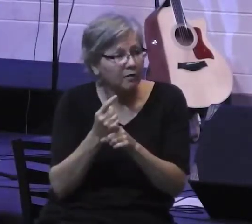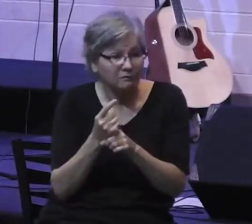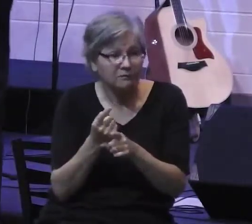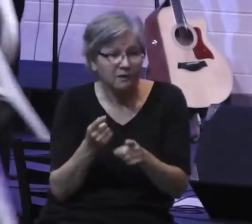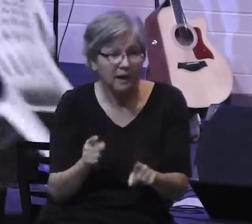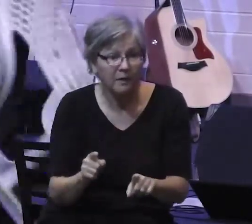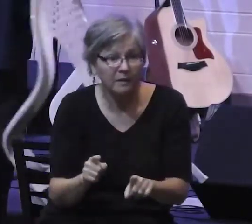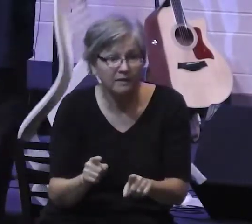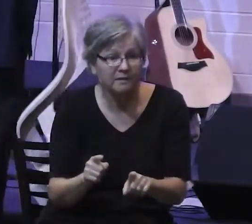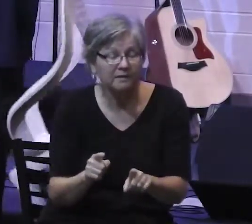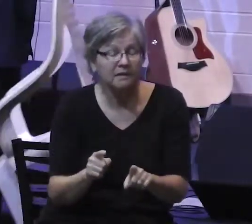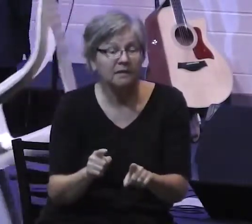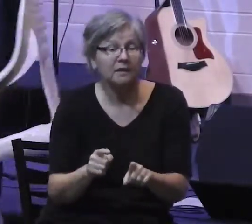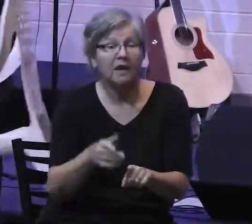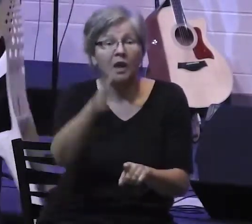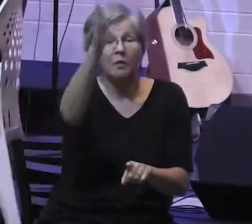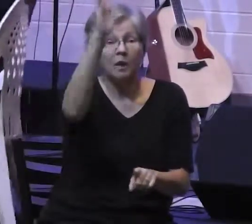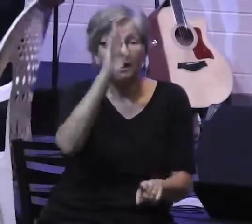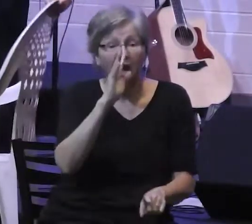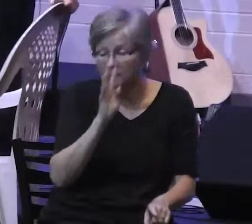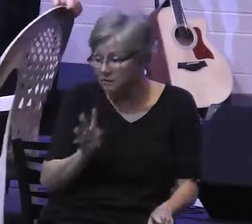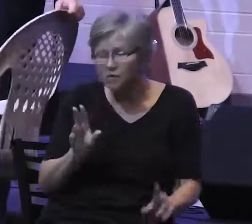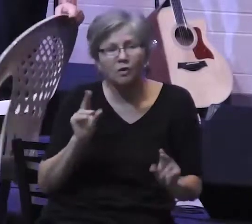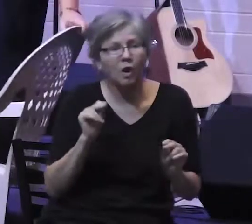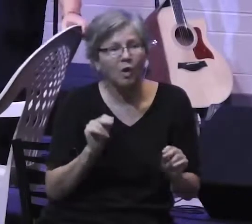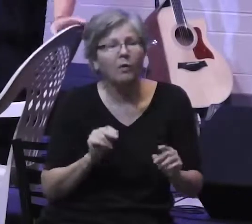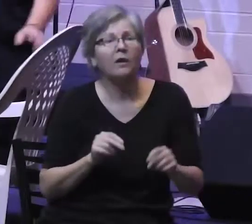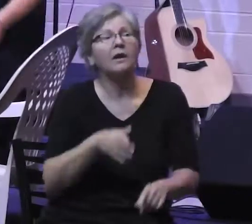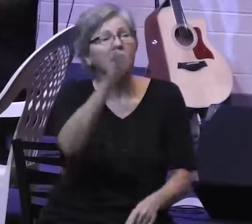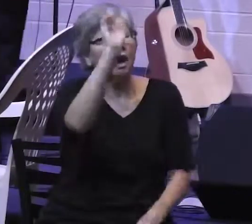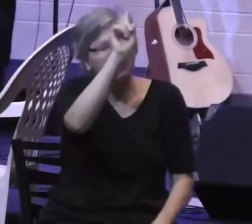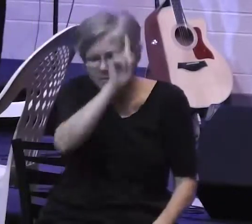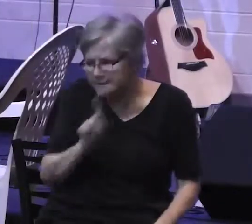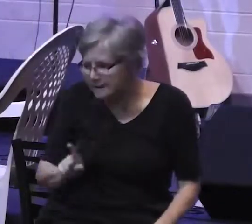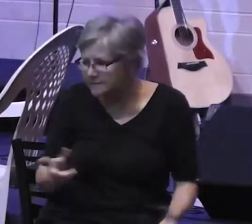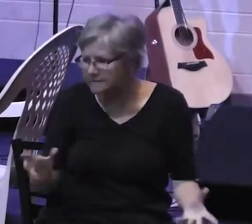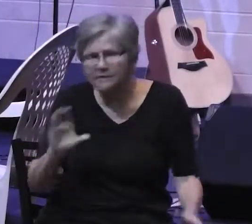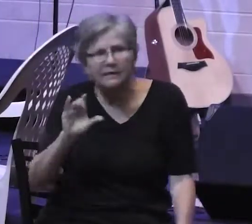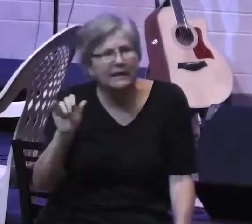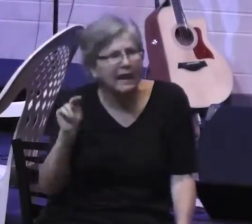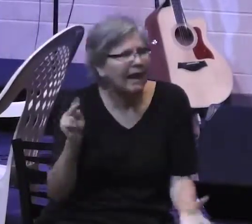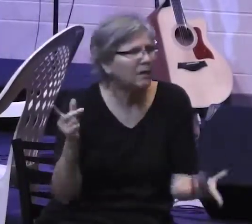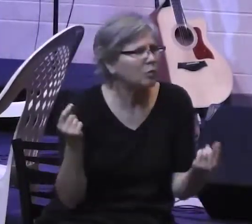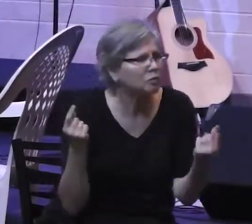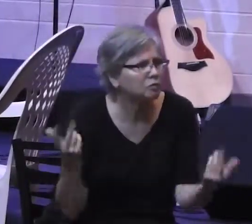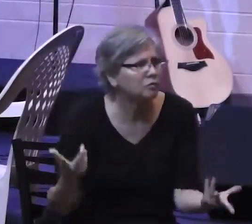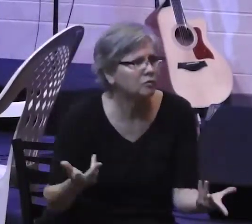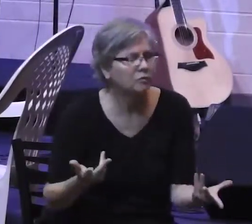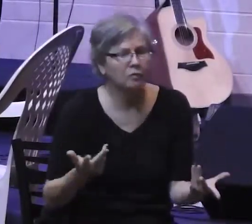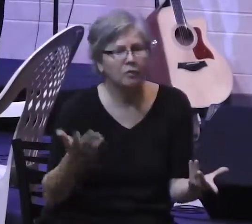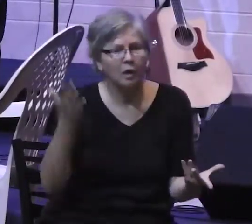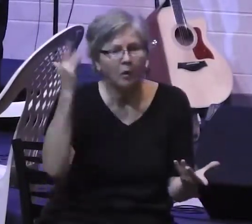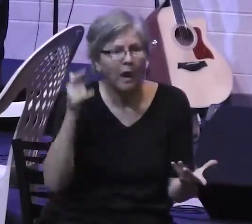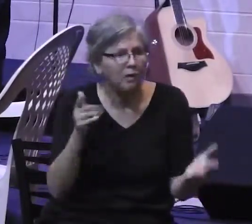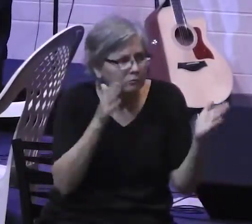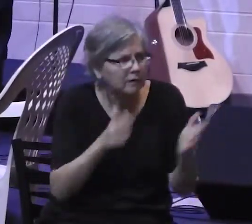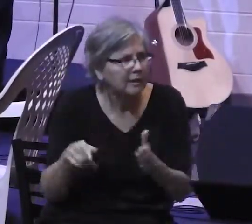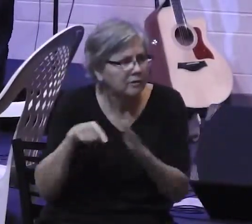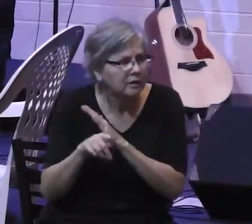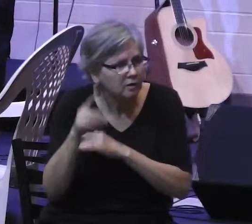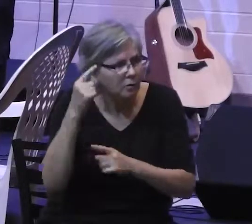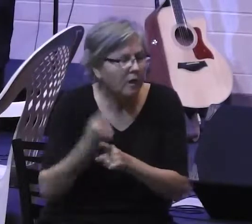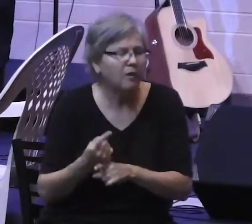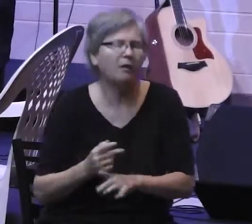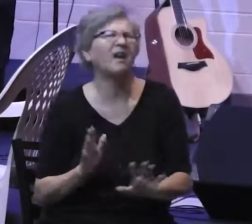No, He doesn't. He comes and looks for him. And He says, Cain, where are you? What are you doing, man? Why are you plotting to kill your brother? And he says, well,